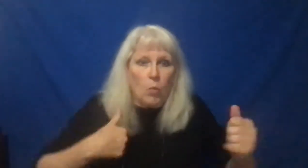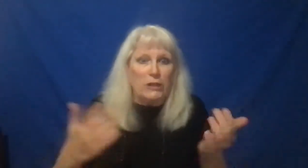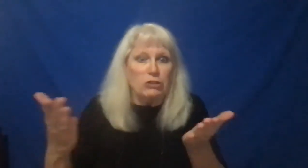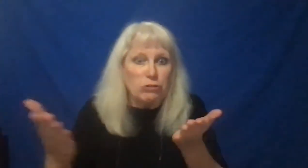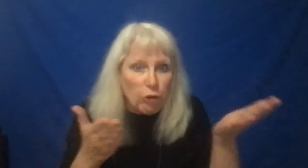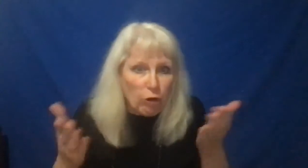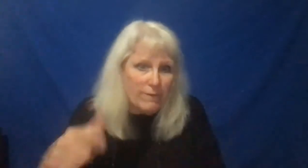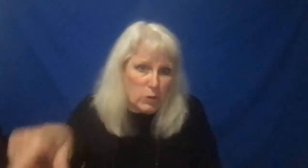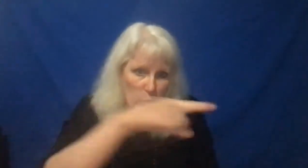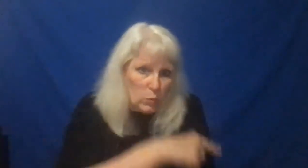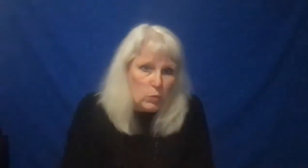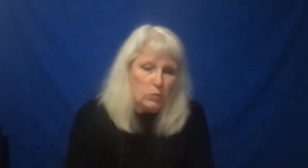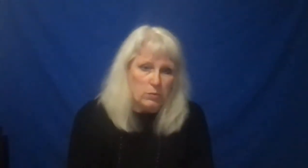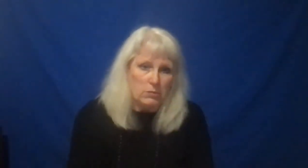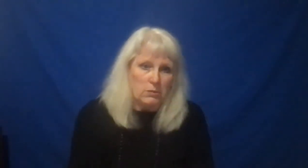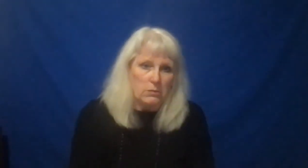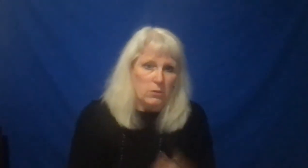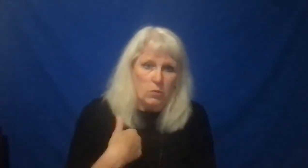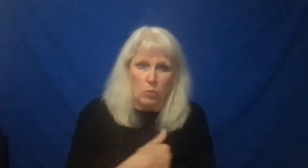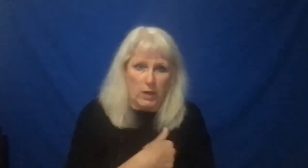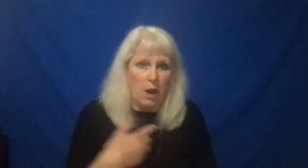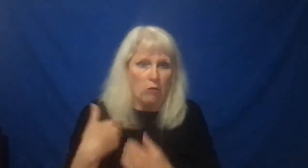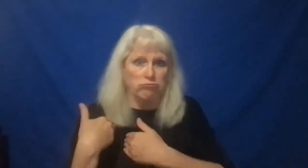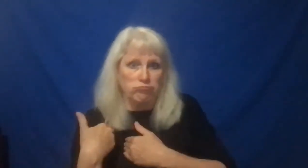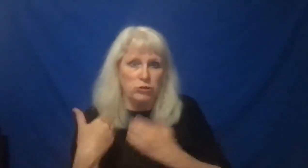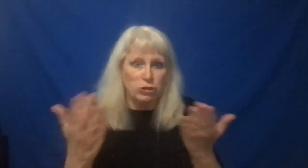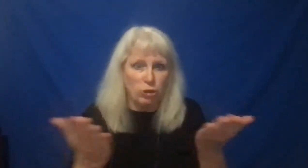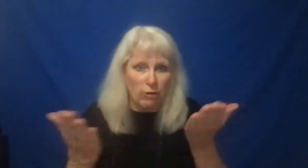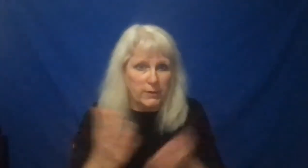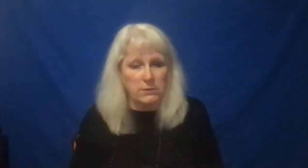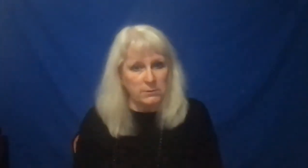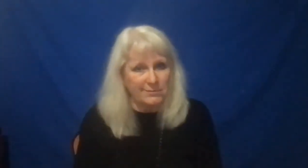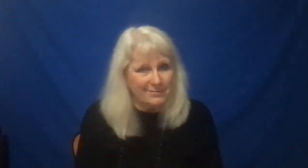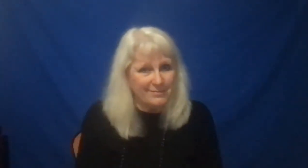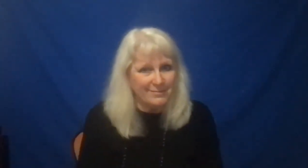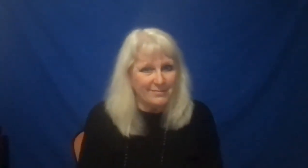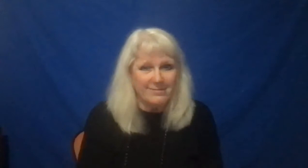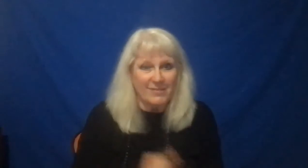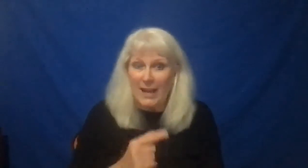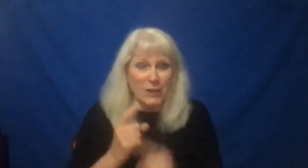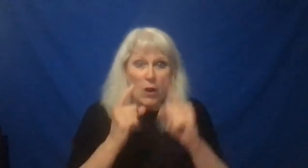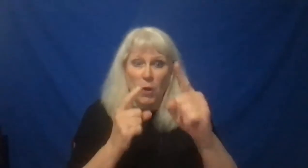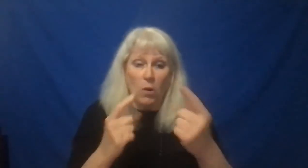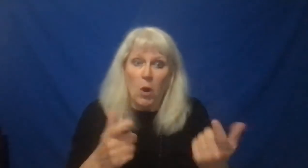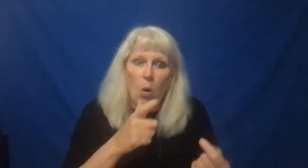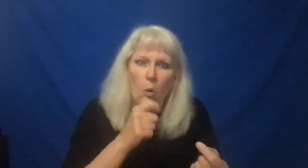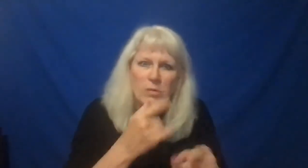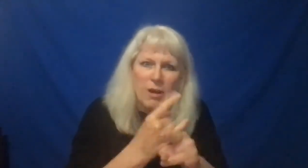of the fellowship. And we all have the same mission, is to reach the suffering alcoholic. And that